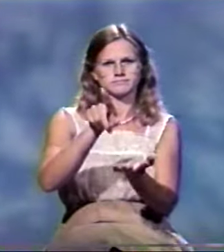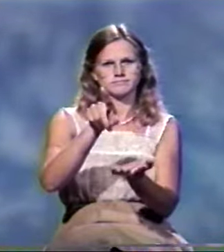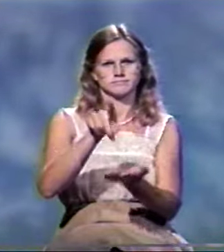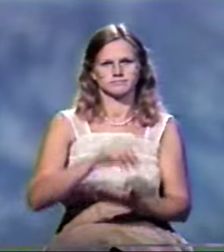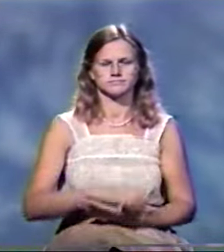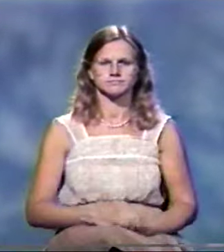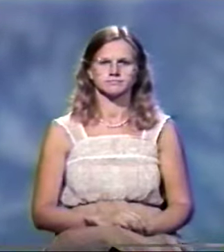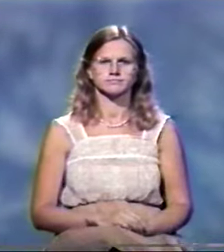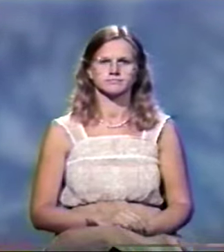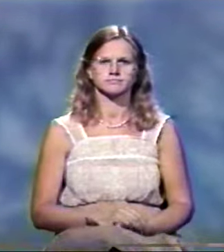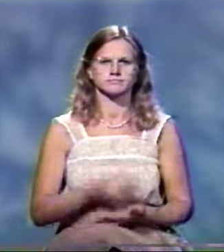Pay.